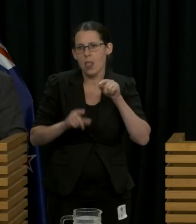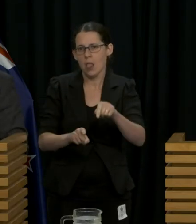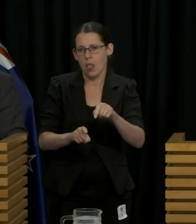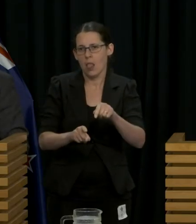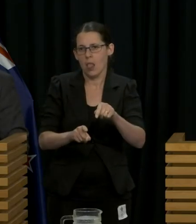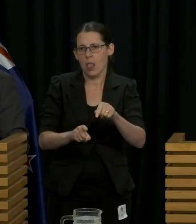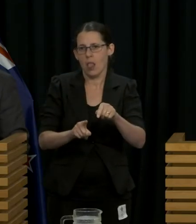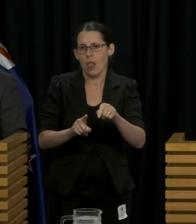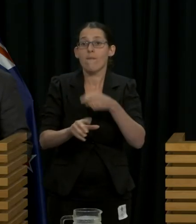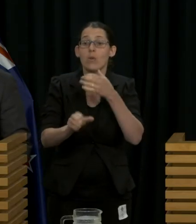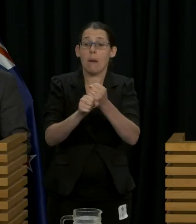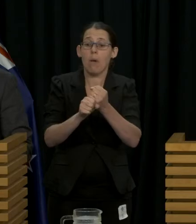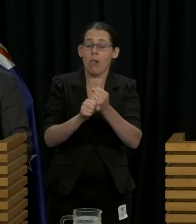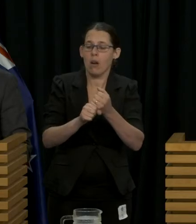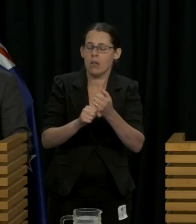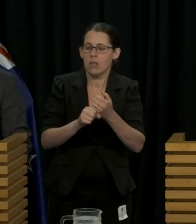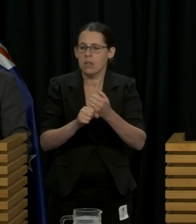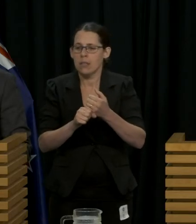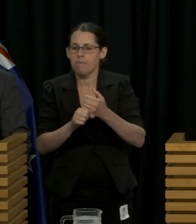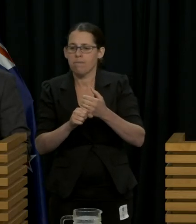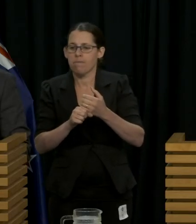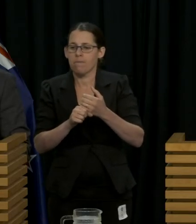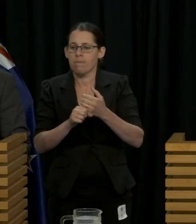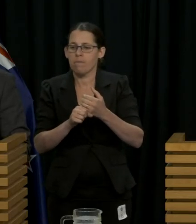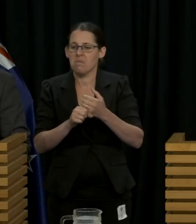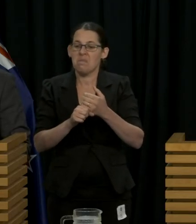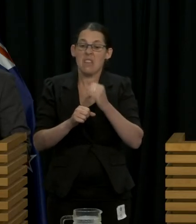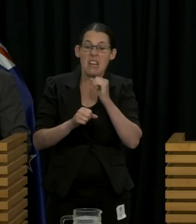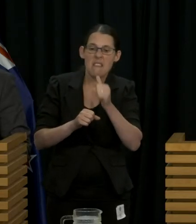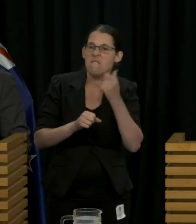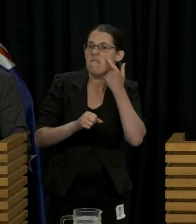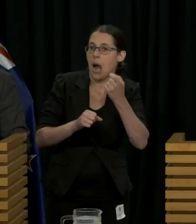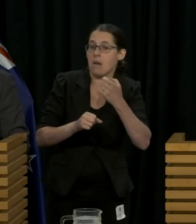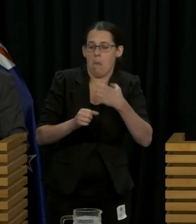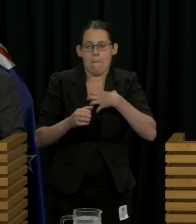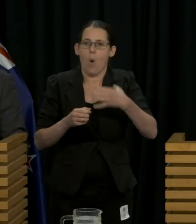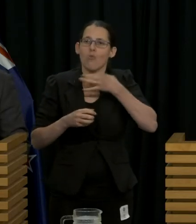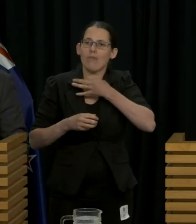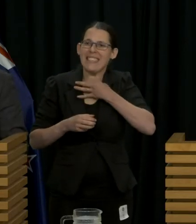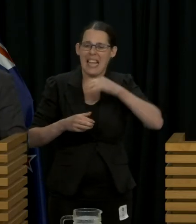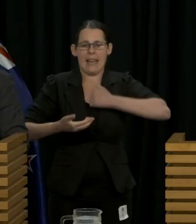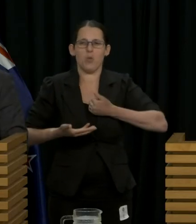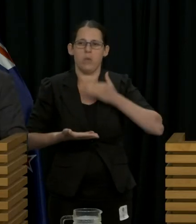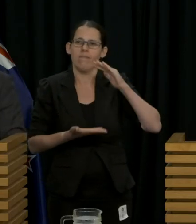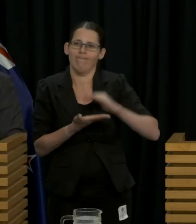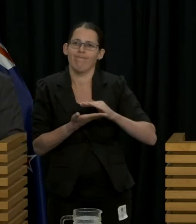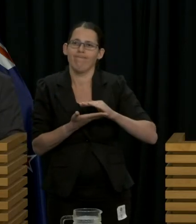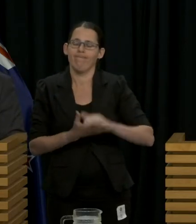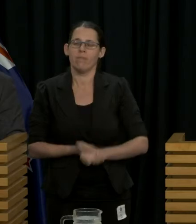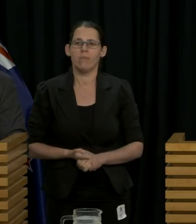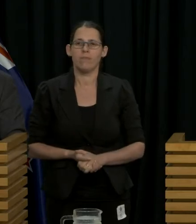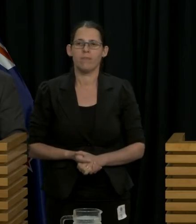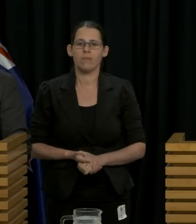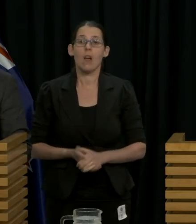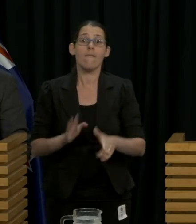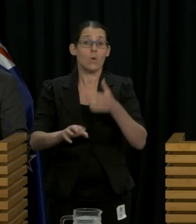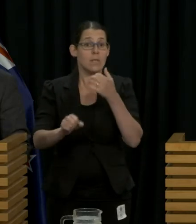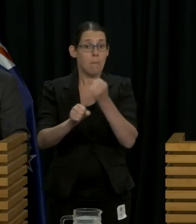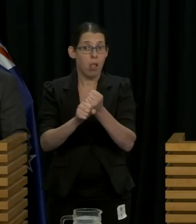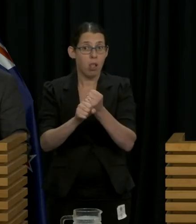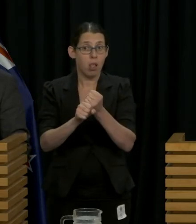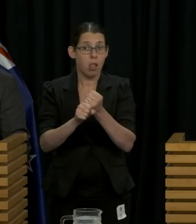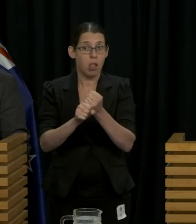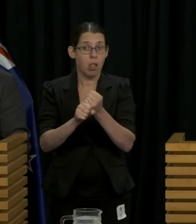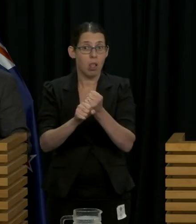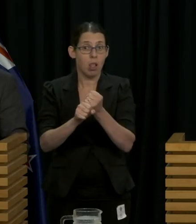any further risks that might need to be mitigated. Such as whether we need to make